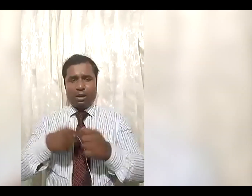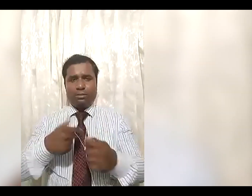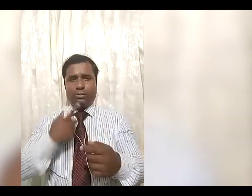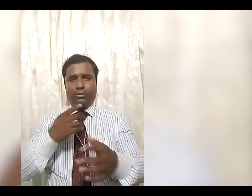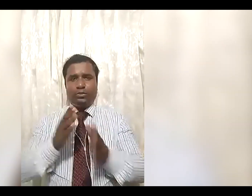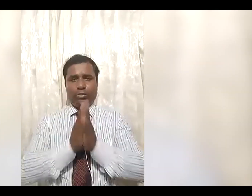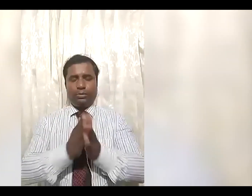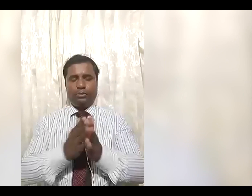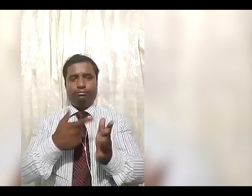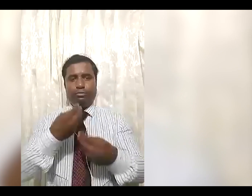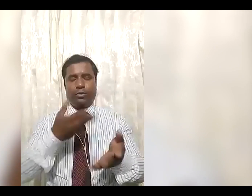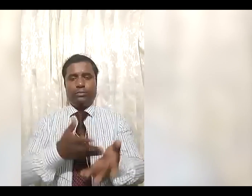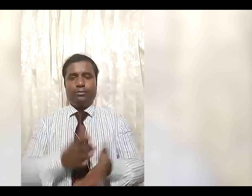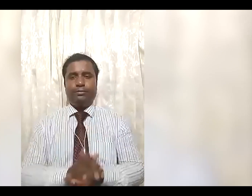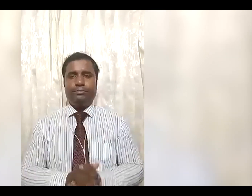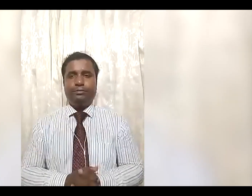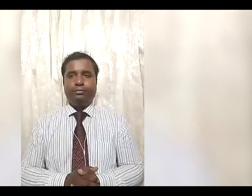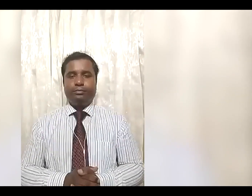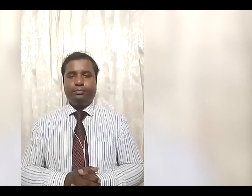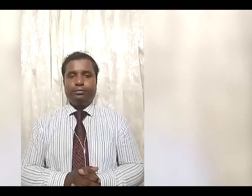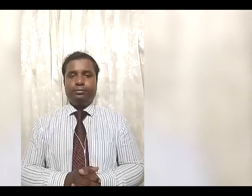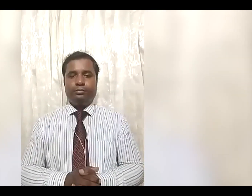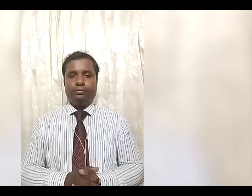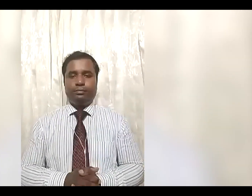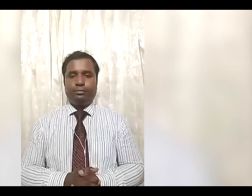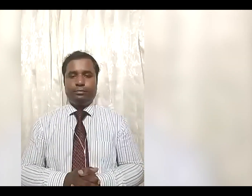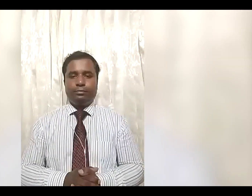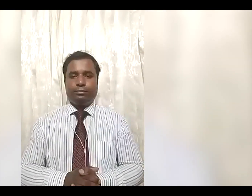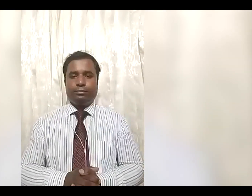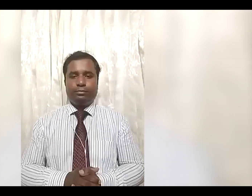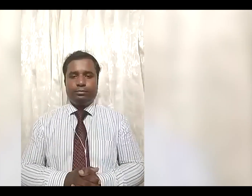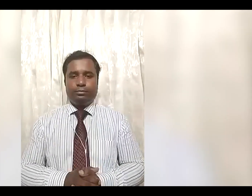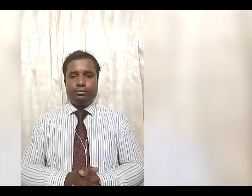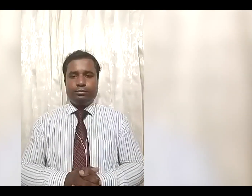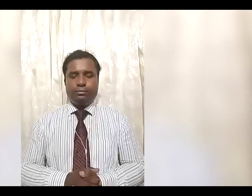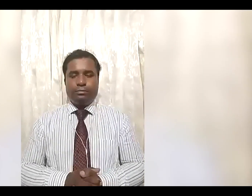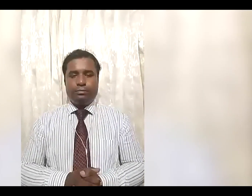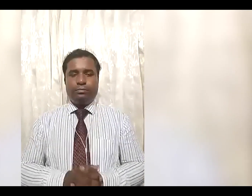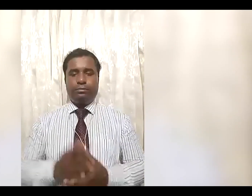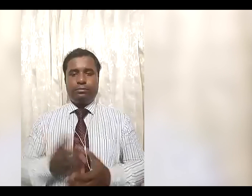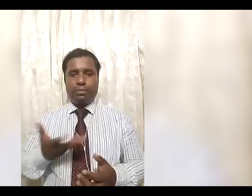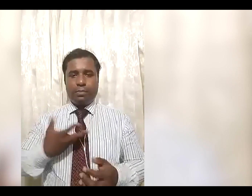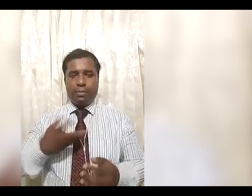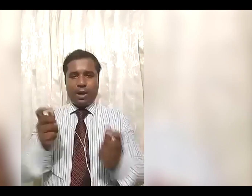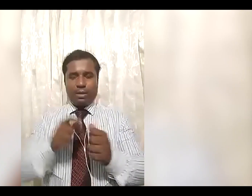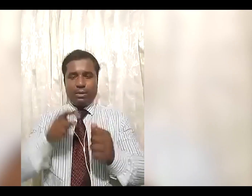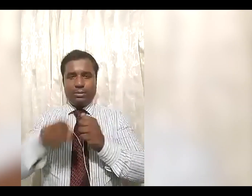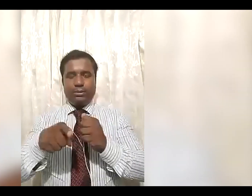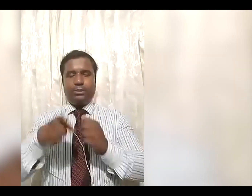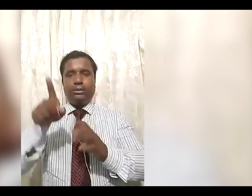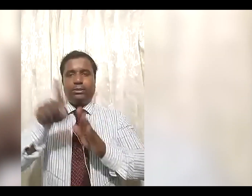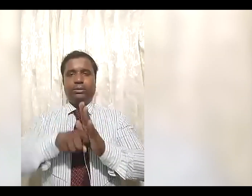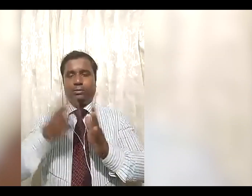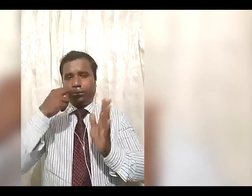to ask you, Virginia. And in Bangladesh, generally, we assume that it's 10% of the population. But when I looked at how